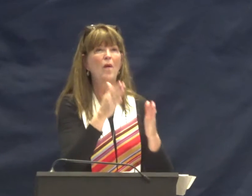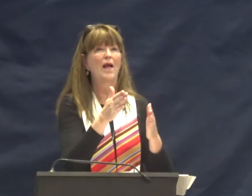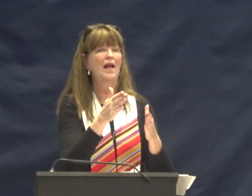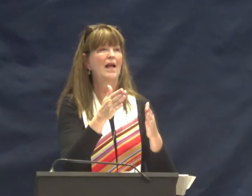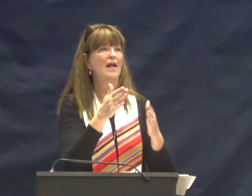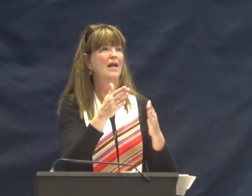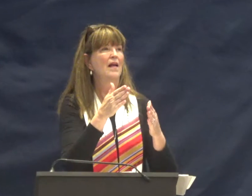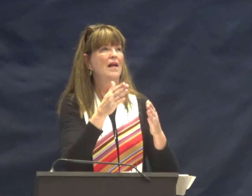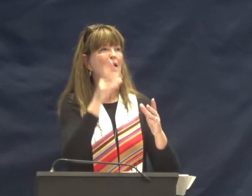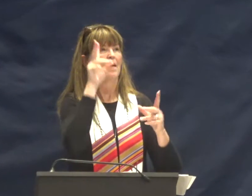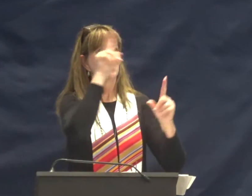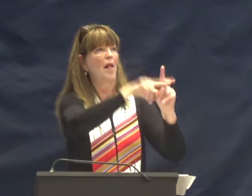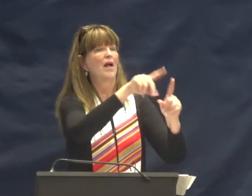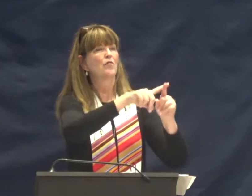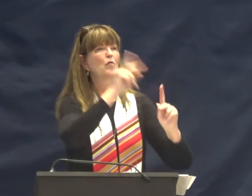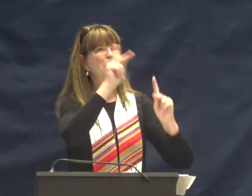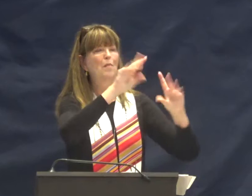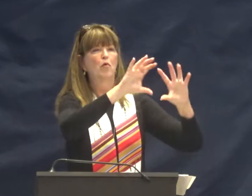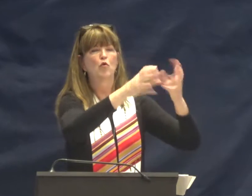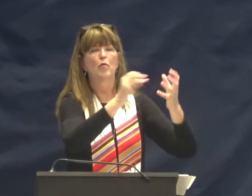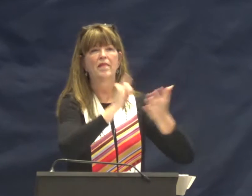of thinking the wrong way,